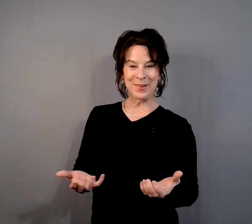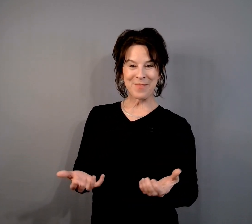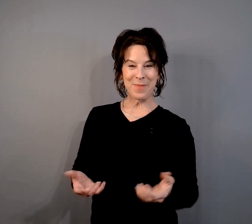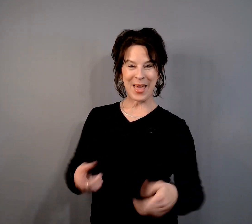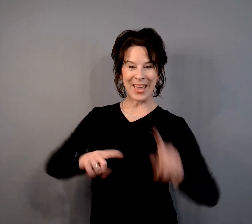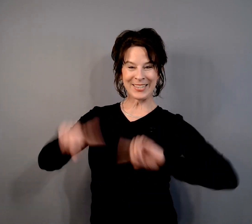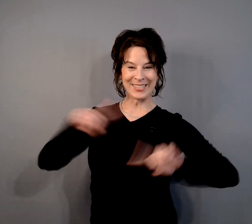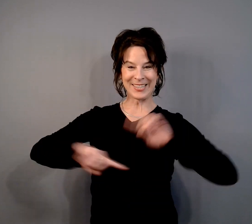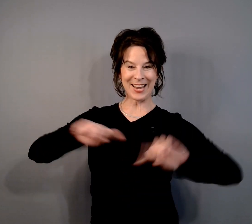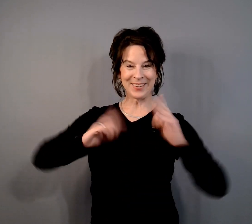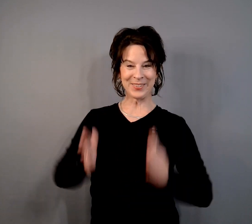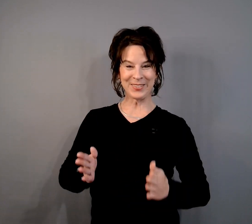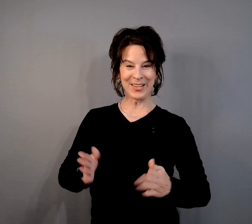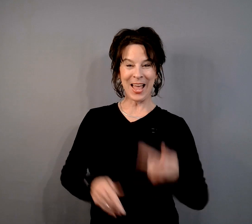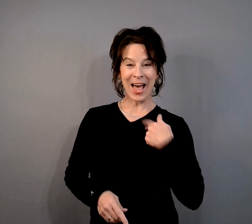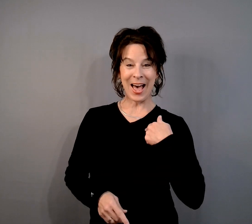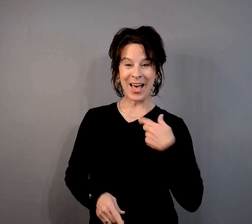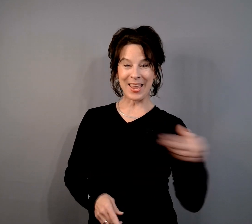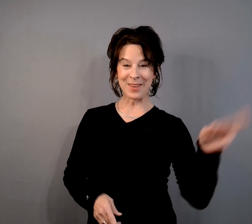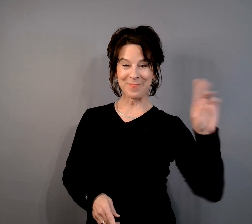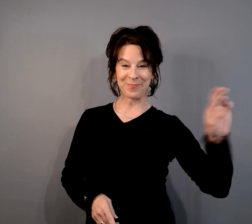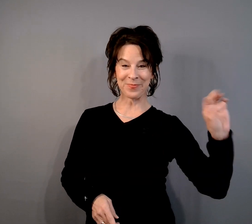Welcome back, signers. I'm